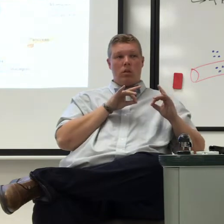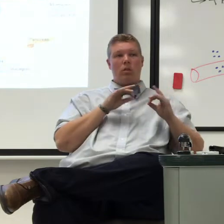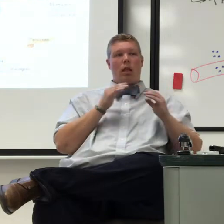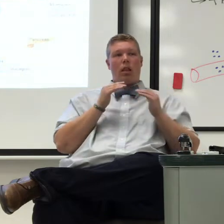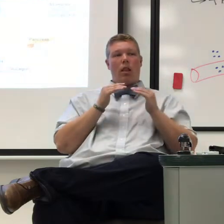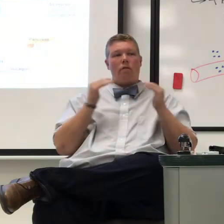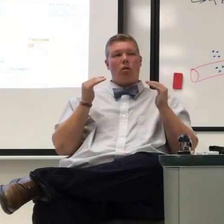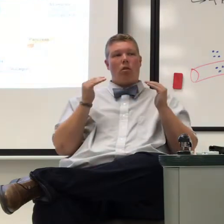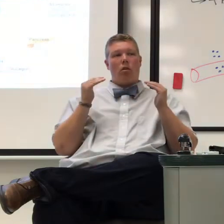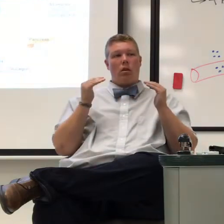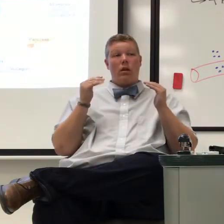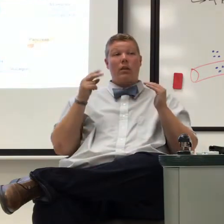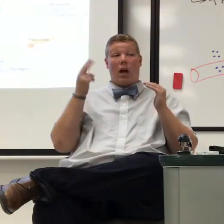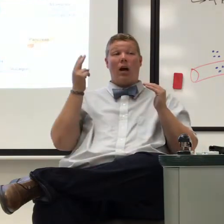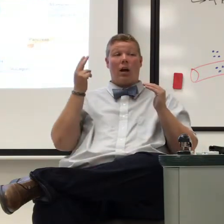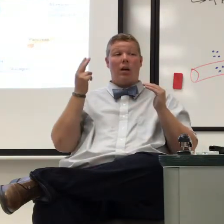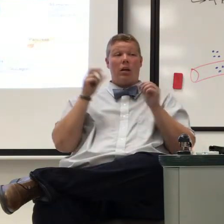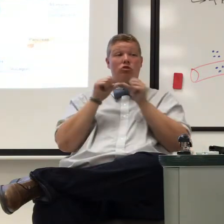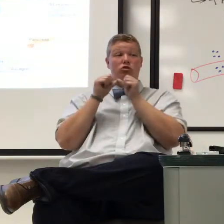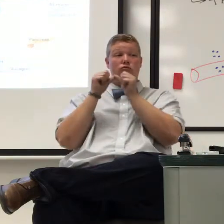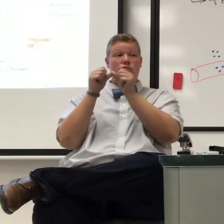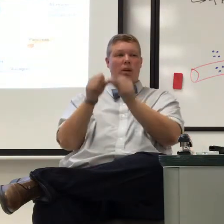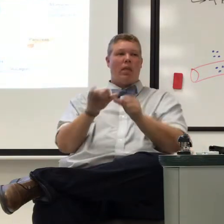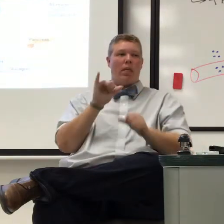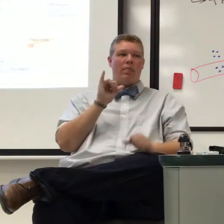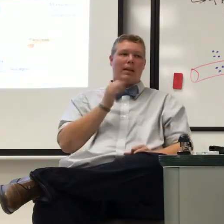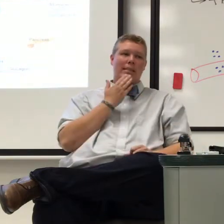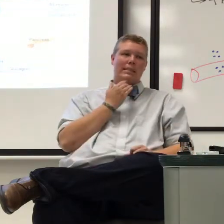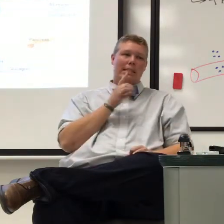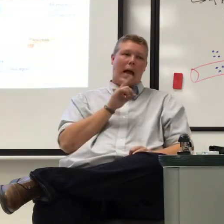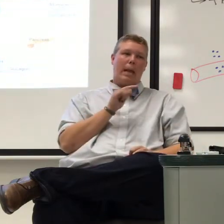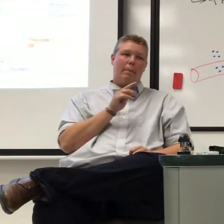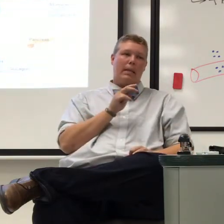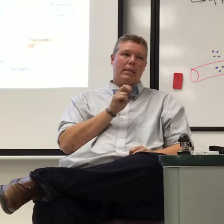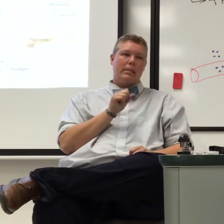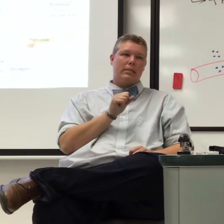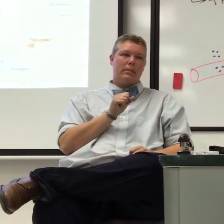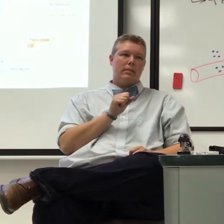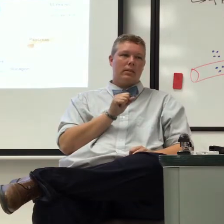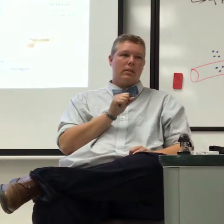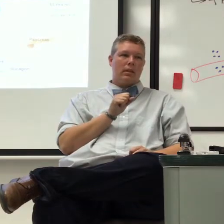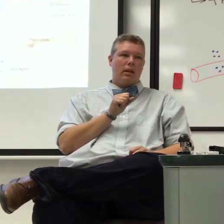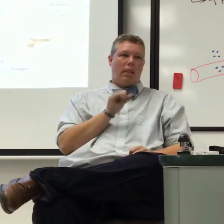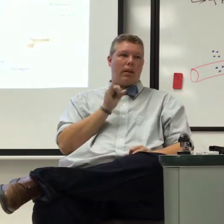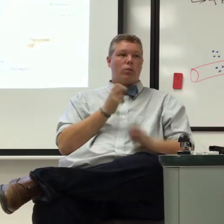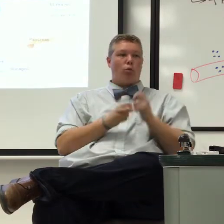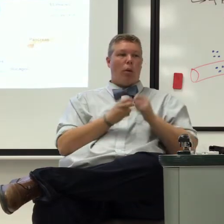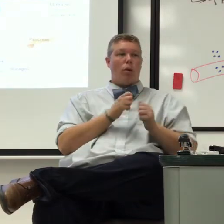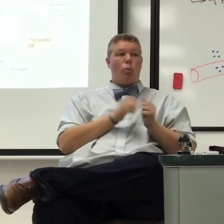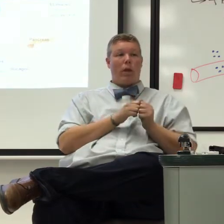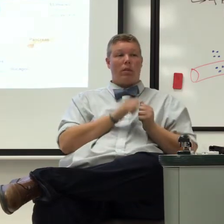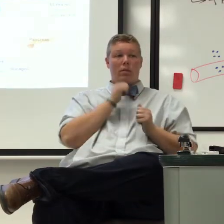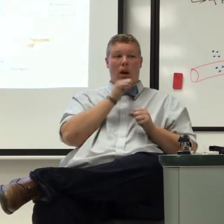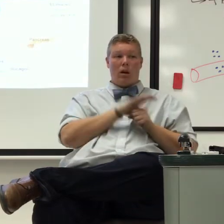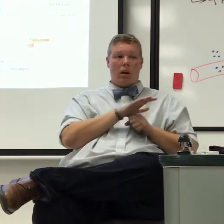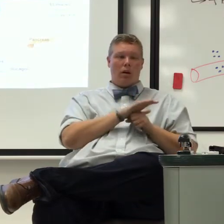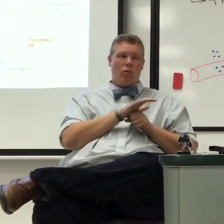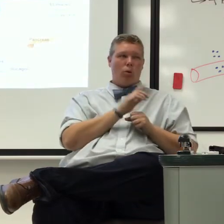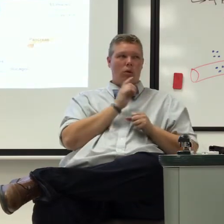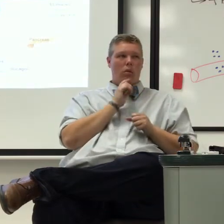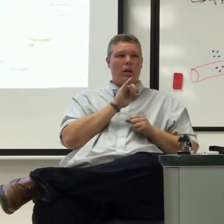remains high. That's diabetes, right? It's a problem with insulin. Okay, we can get into it later,